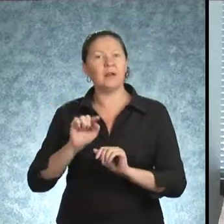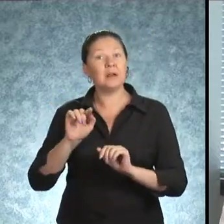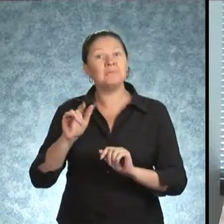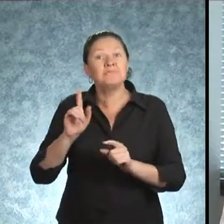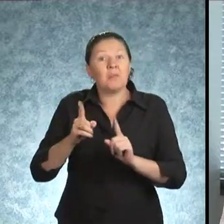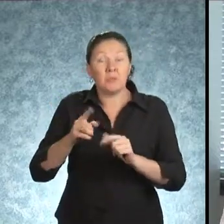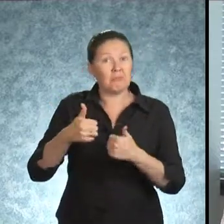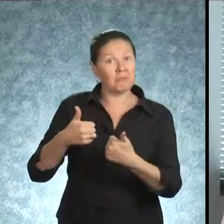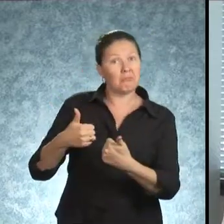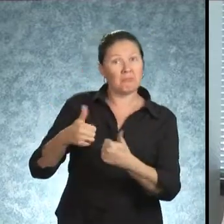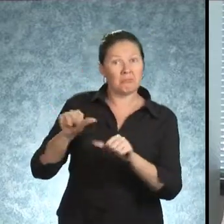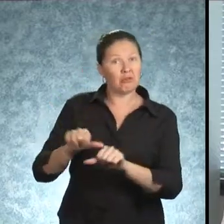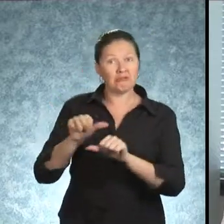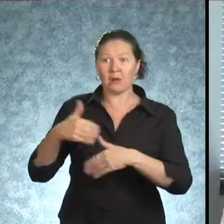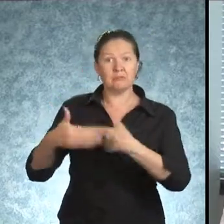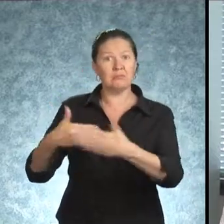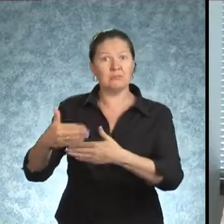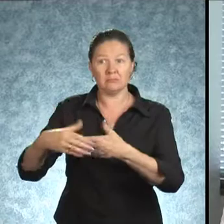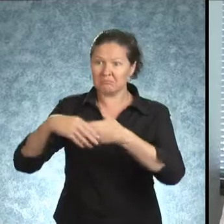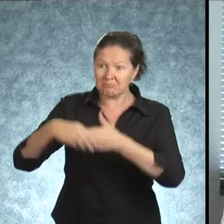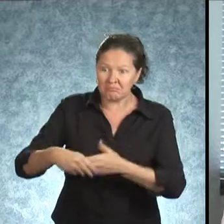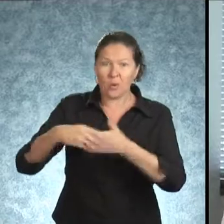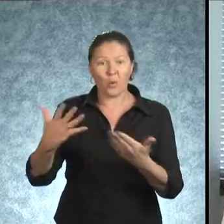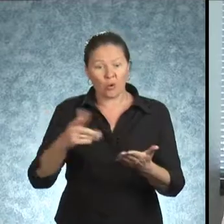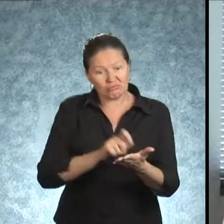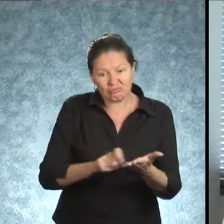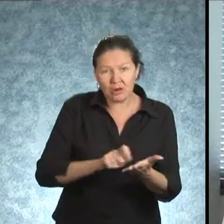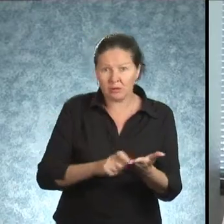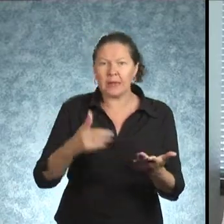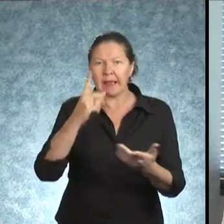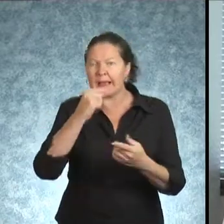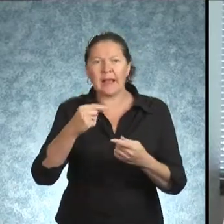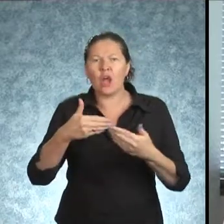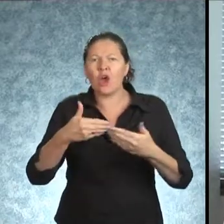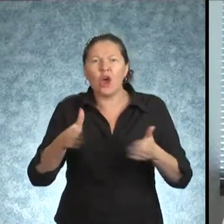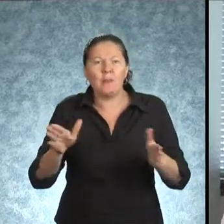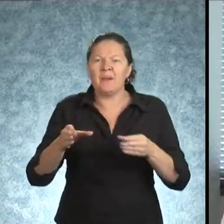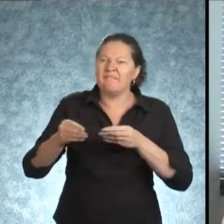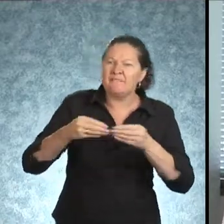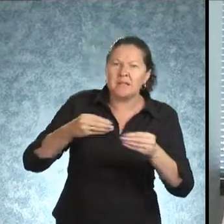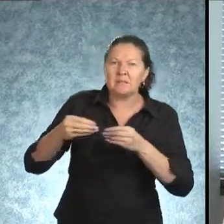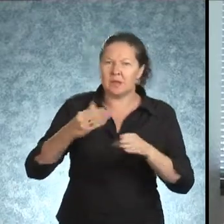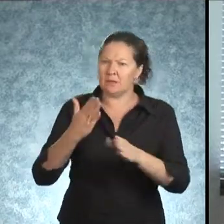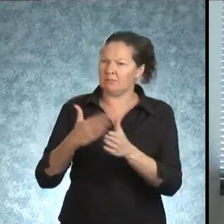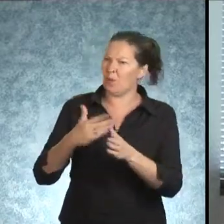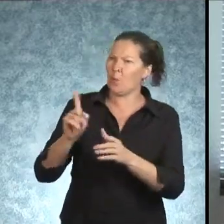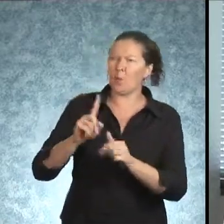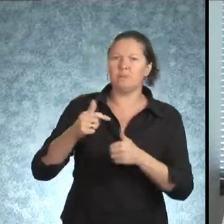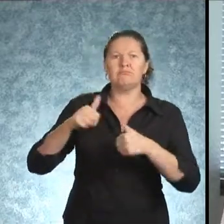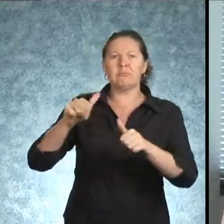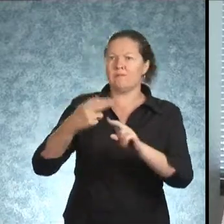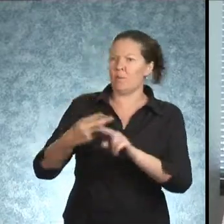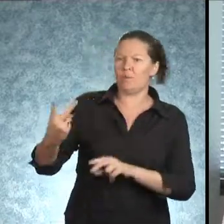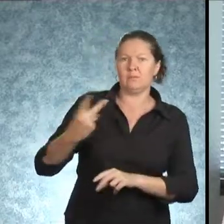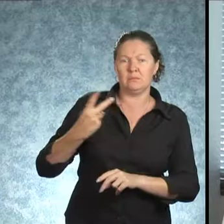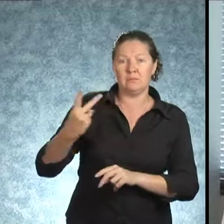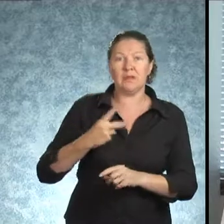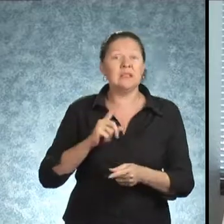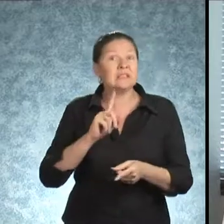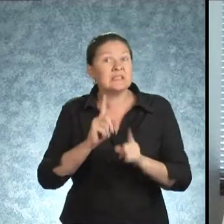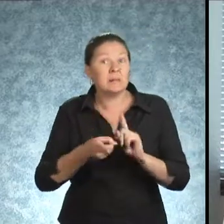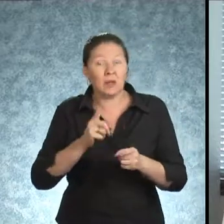sometimes that's the way to go. So I think being flexible, being open to what's going to work for the two of you. Sometimes